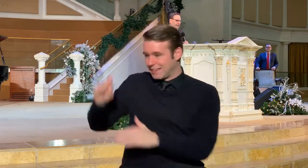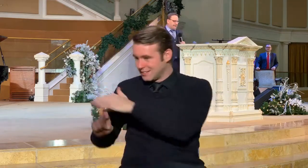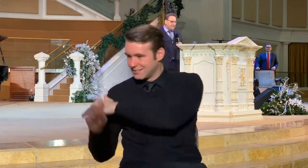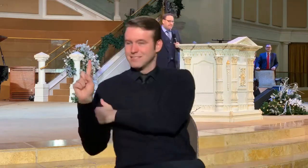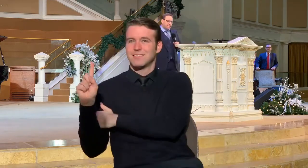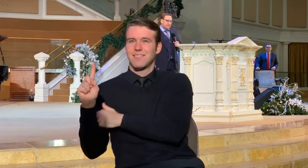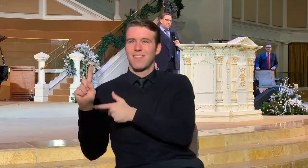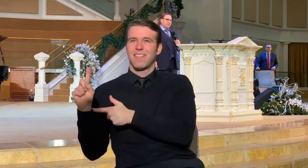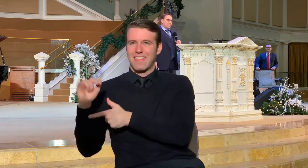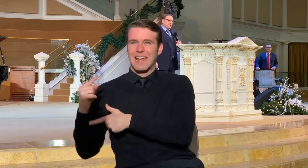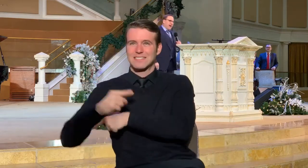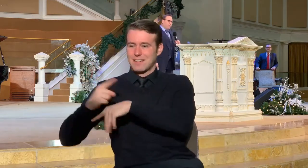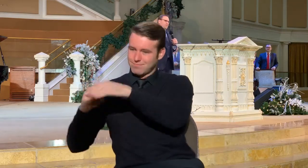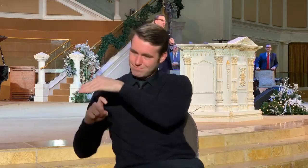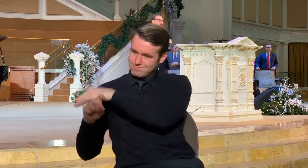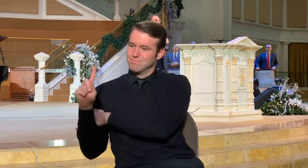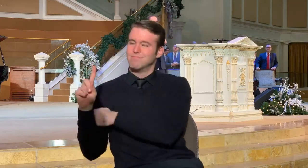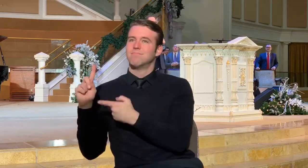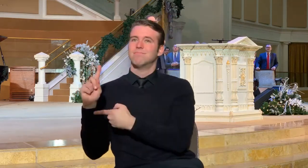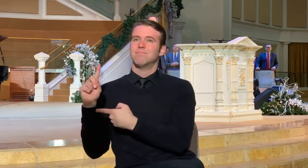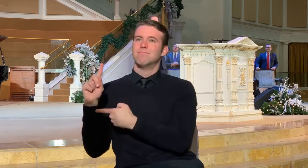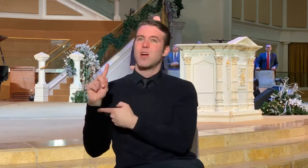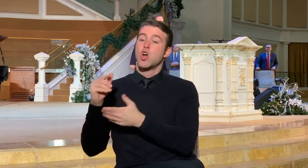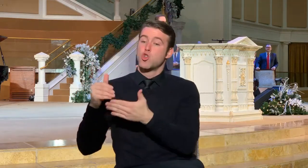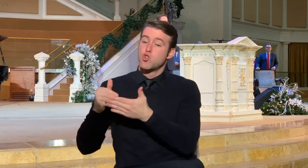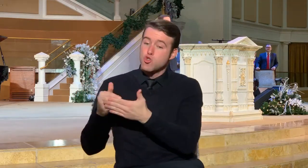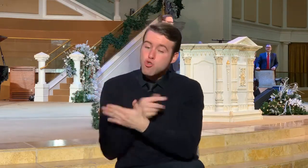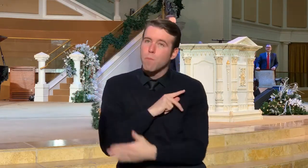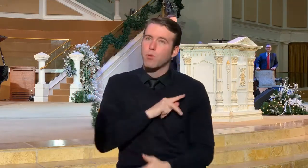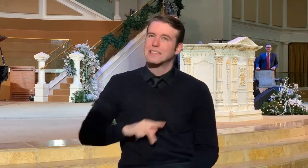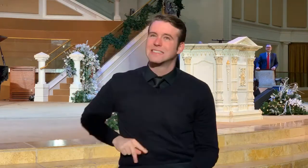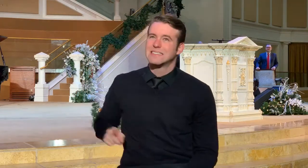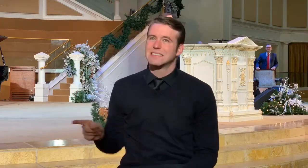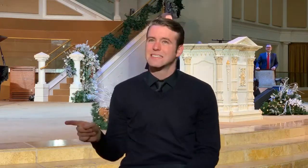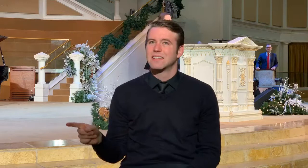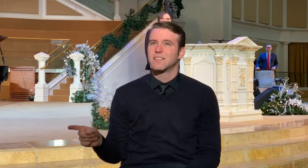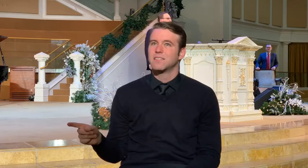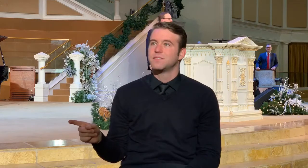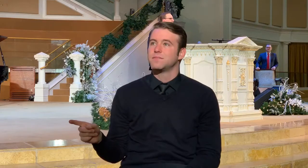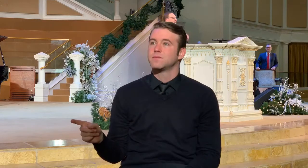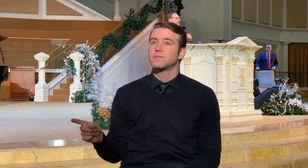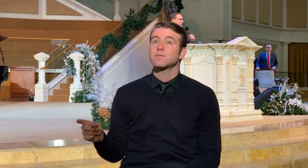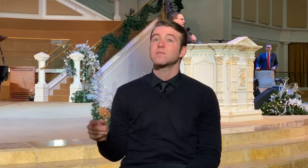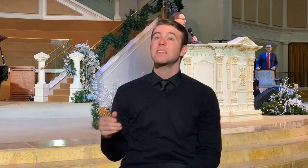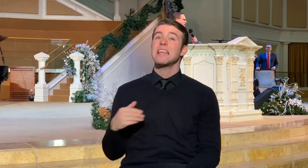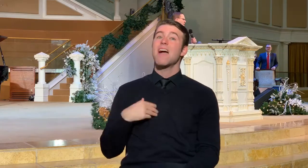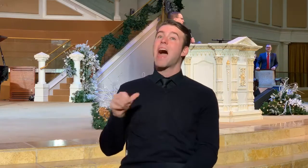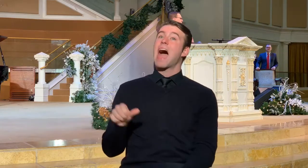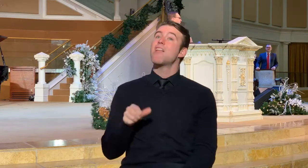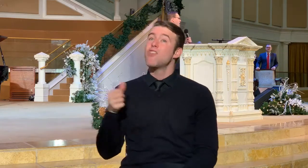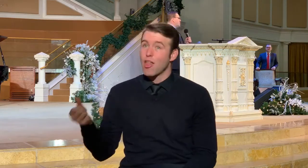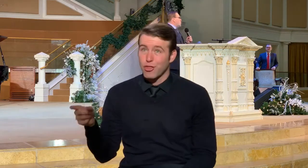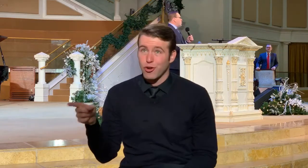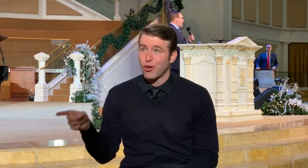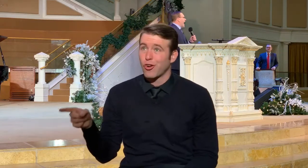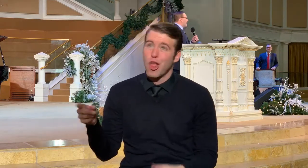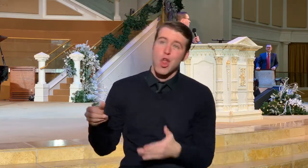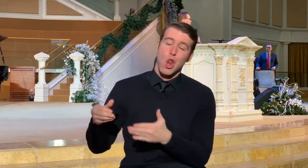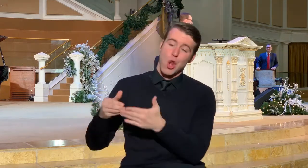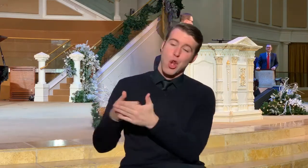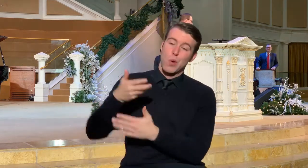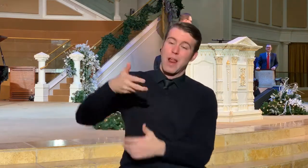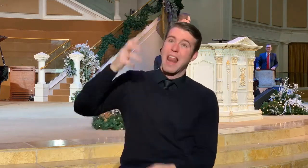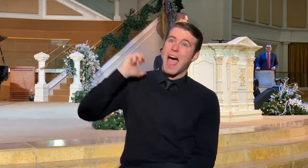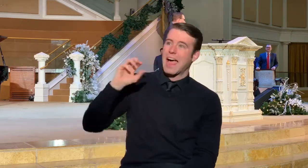that day. All right. There was a new prince in town. There was another new